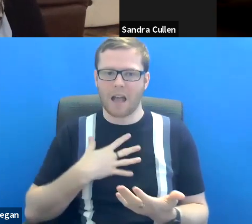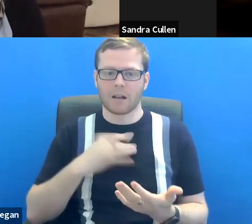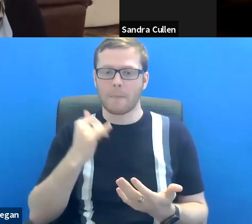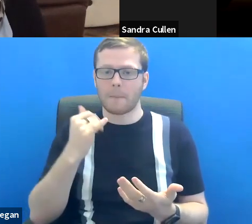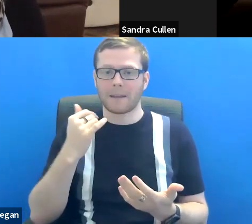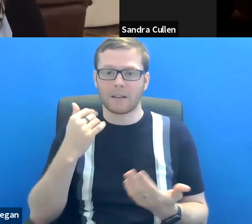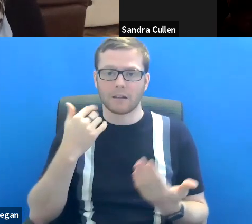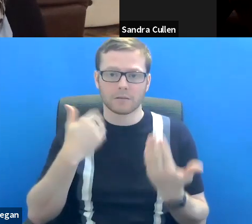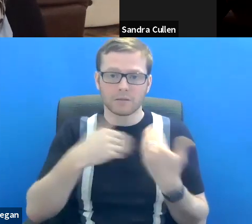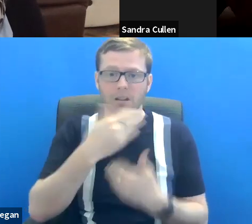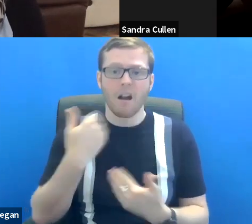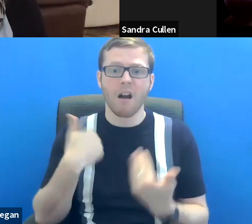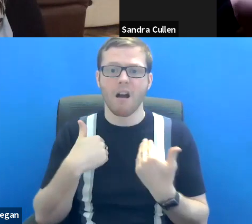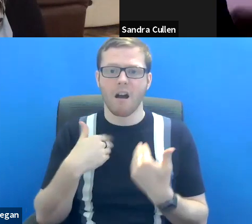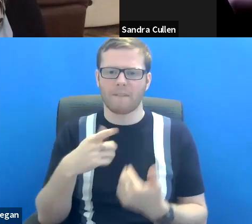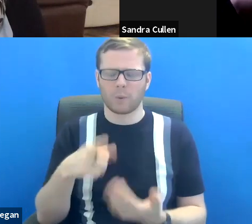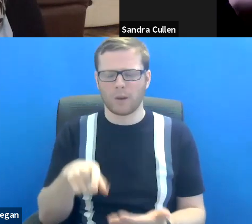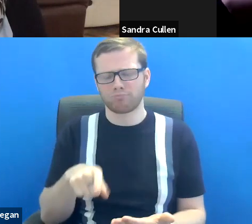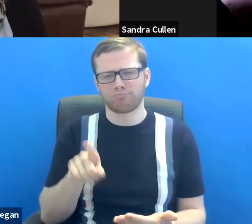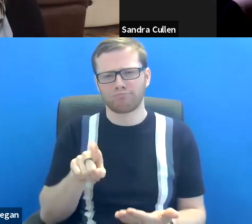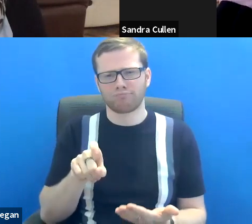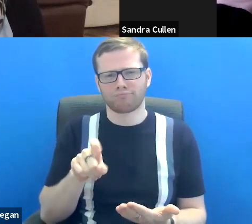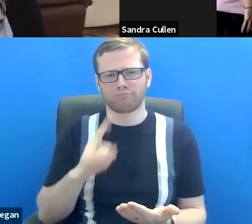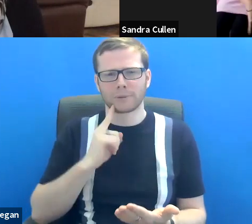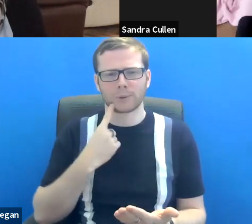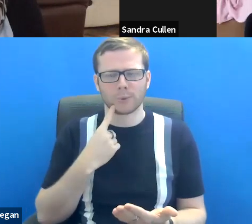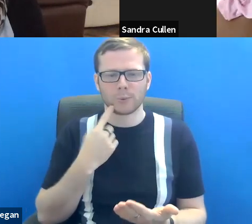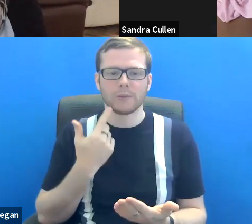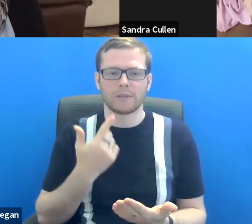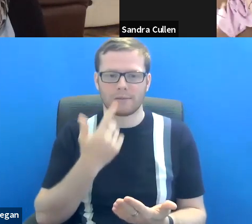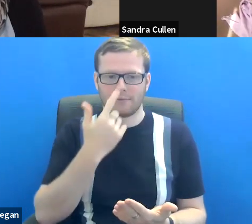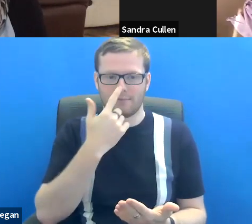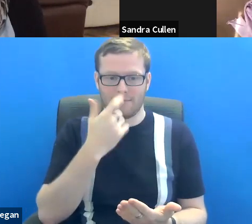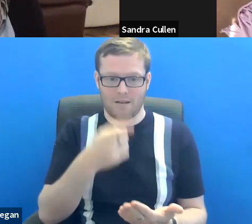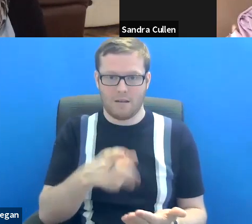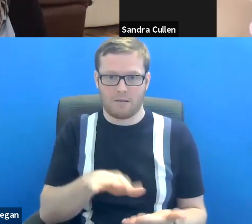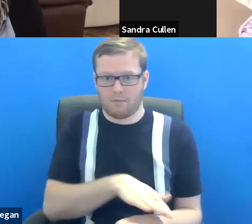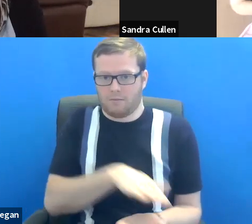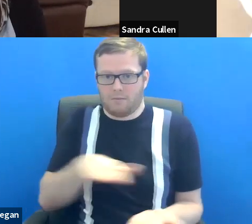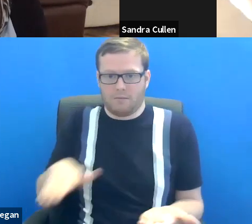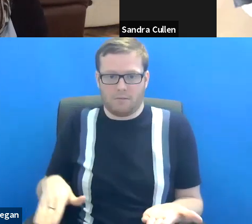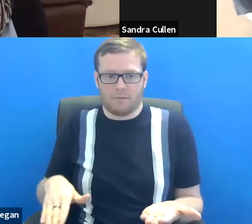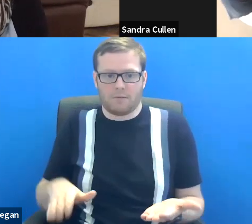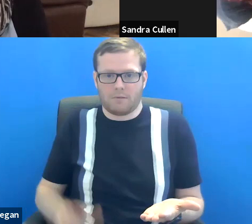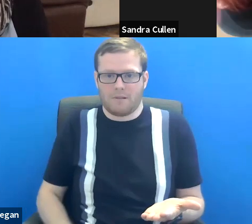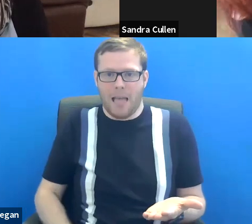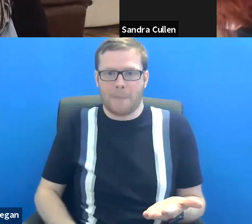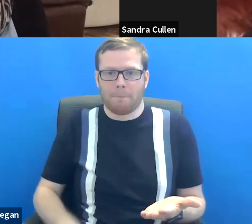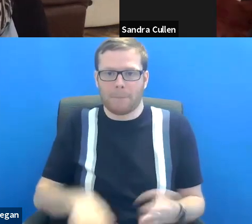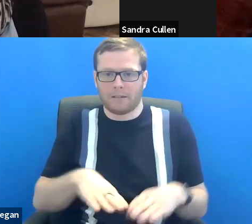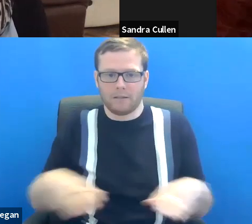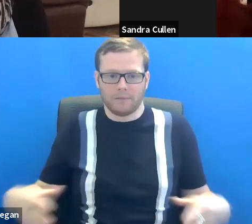you think is really, really cute. So you can put it on your lap like